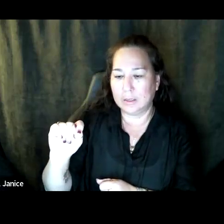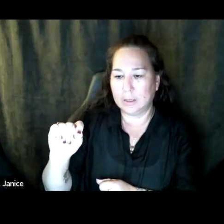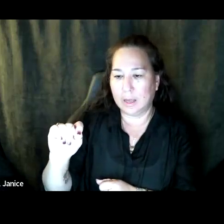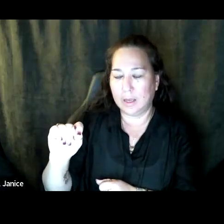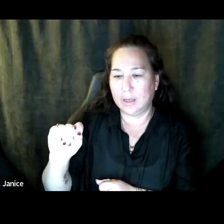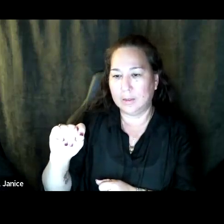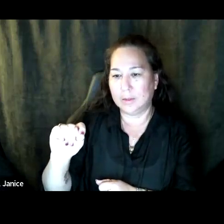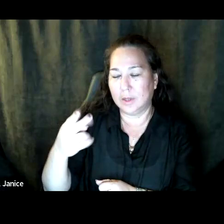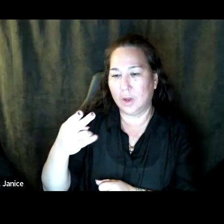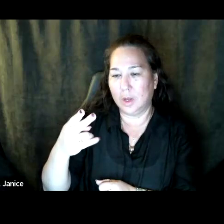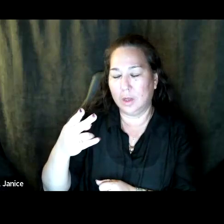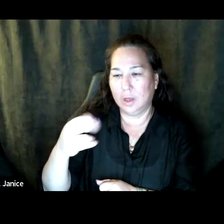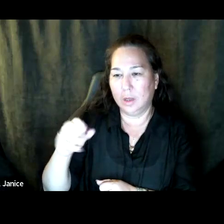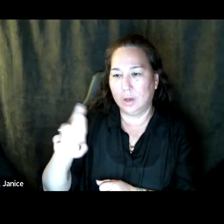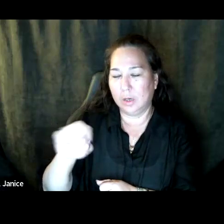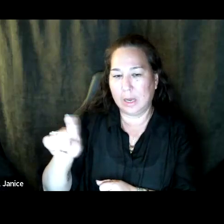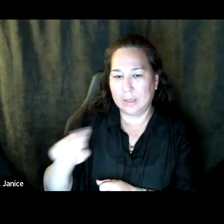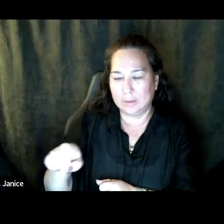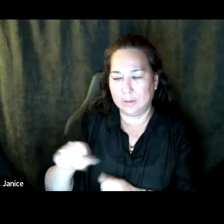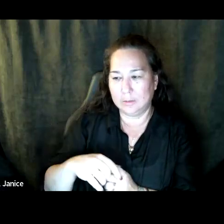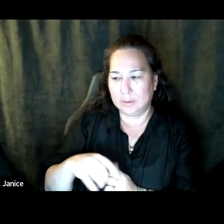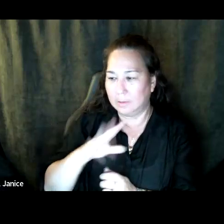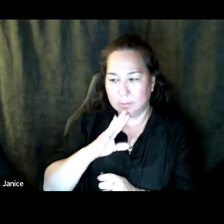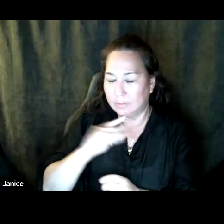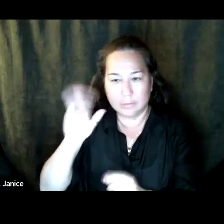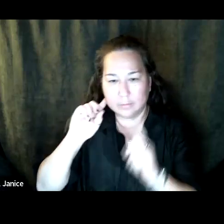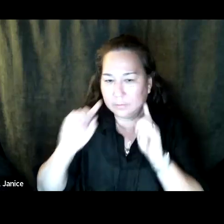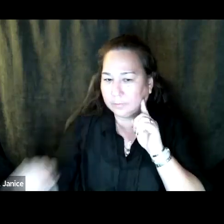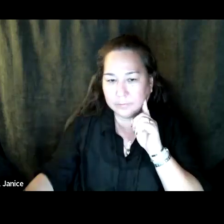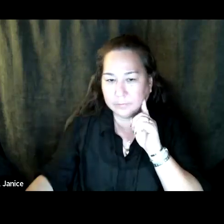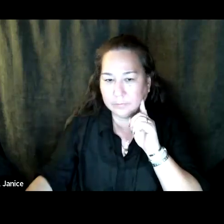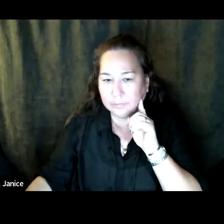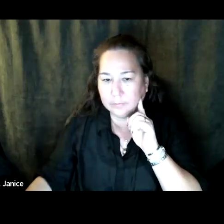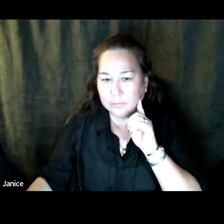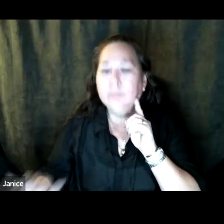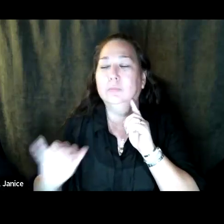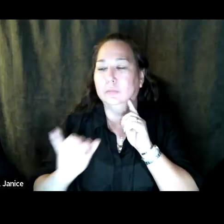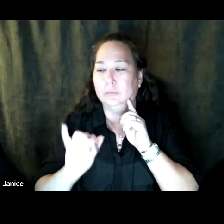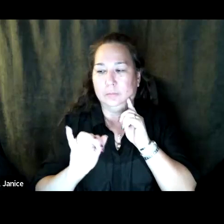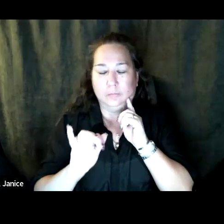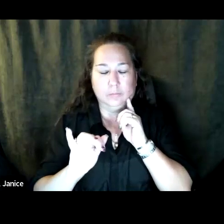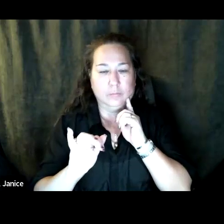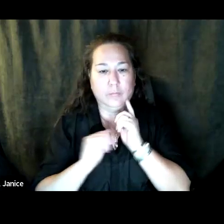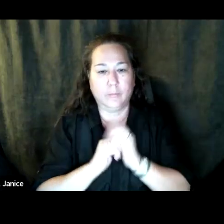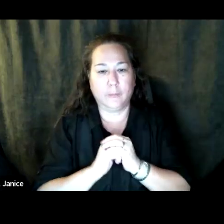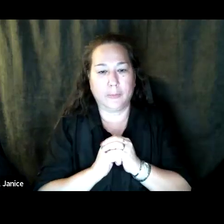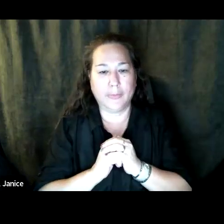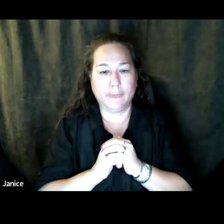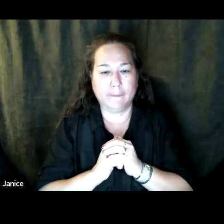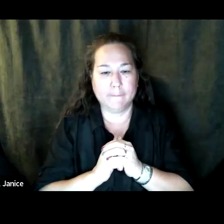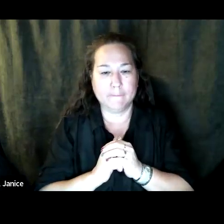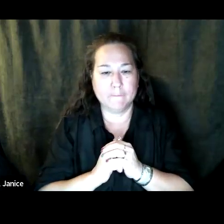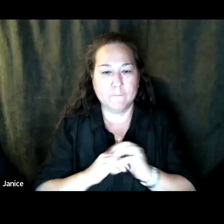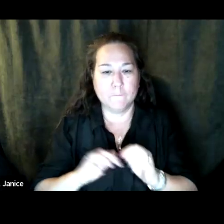matter. I'm just happy that you're here. So thanks for joining us. I will also say on the food, this was not planned, but